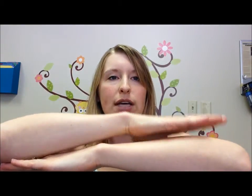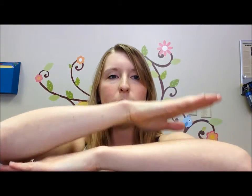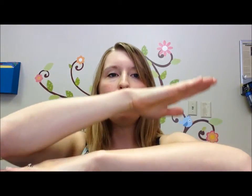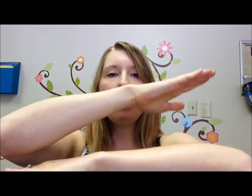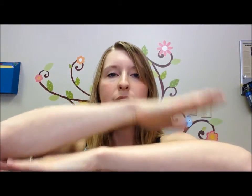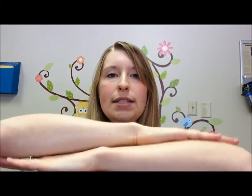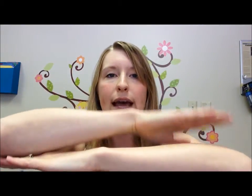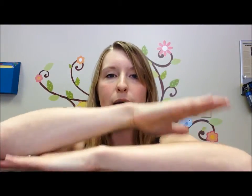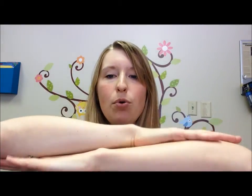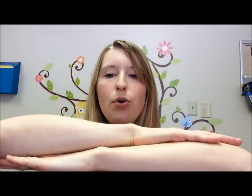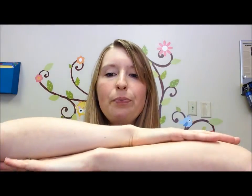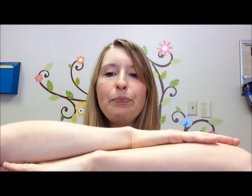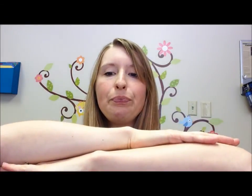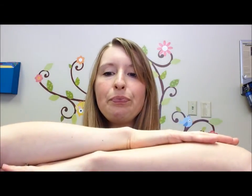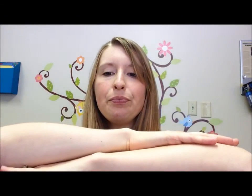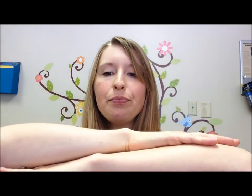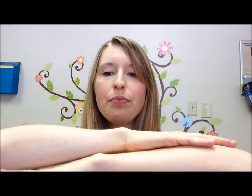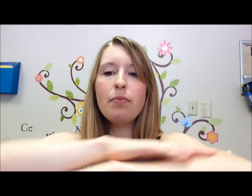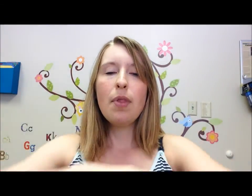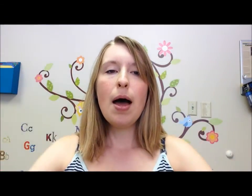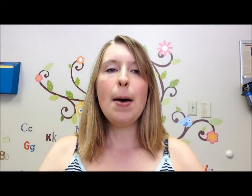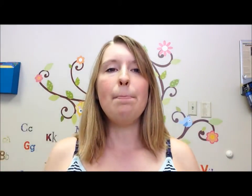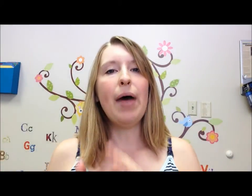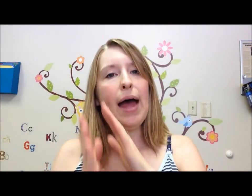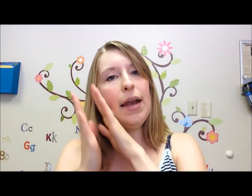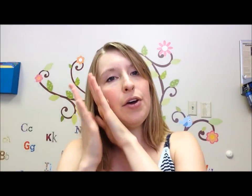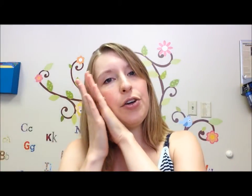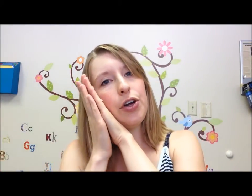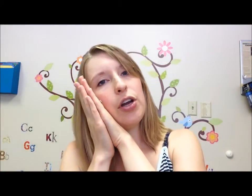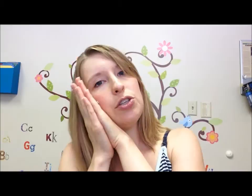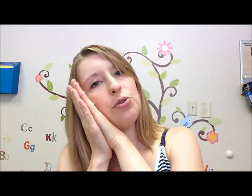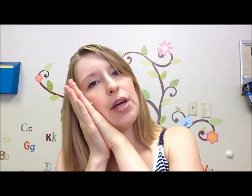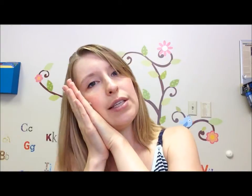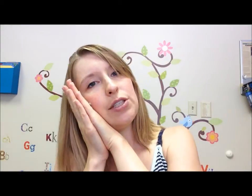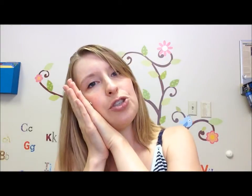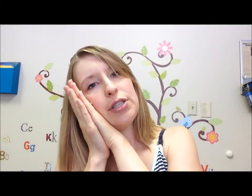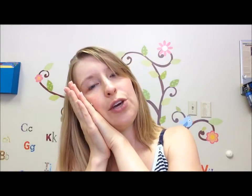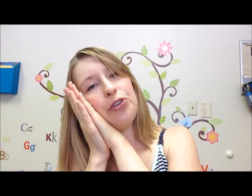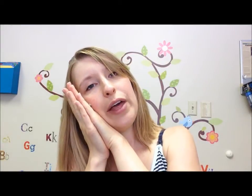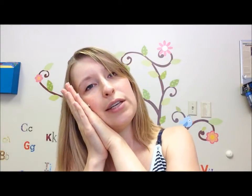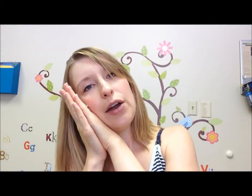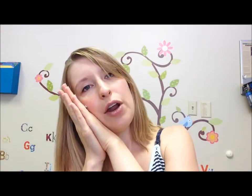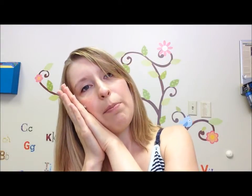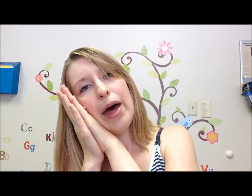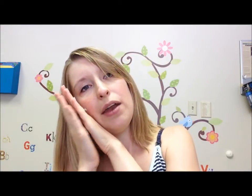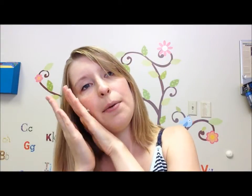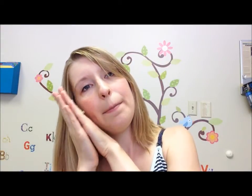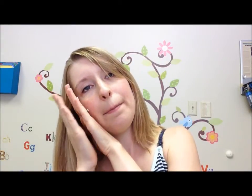table. Table. Bed. You're going to do this just like you're laying down on a bed.